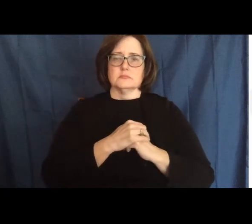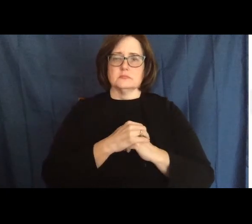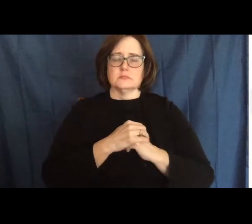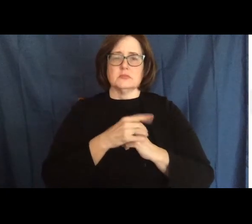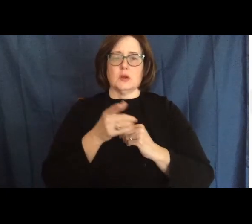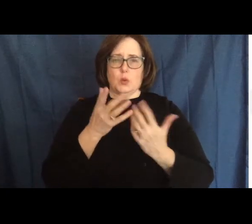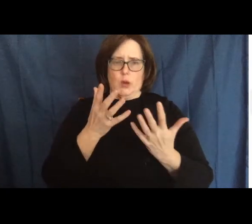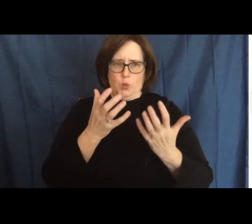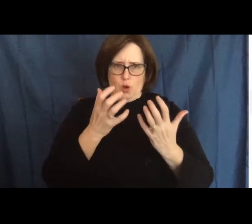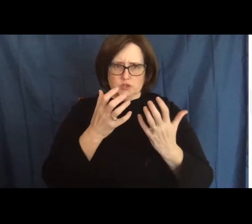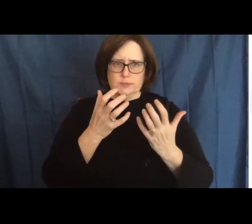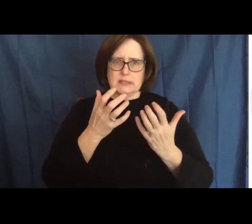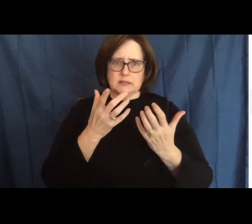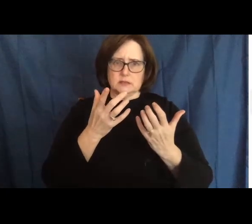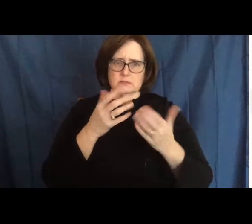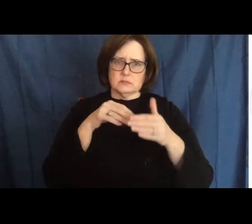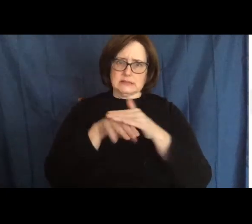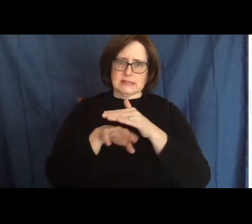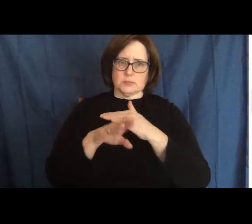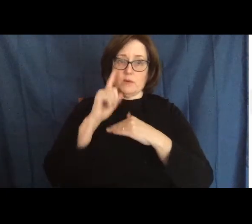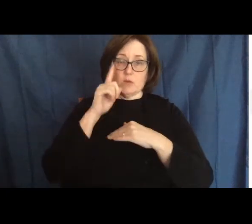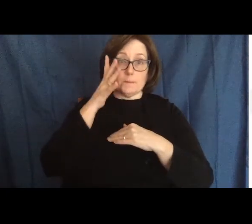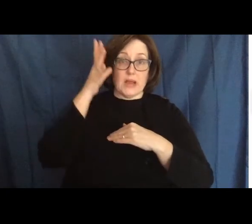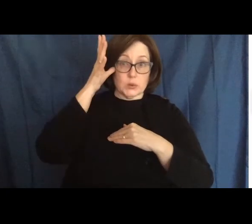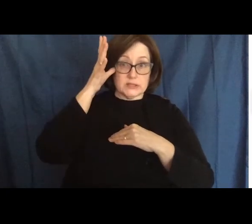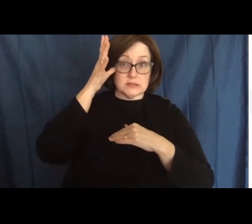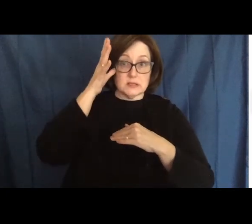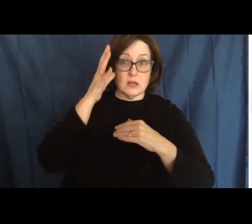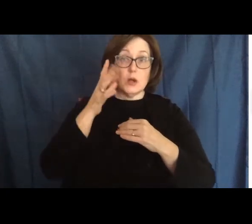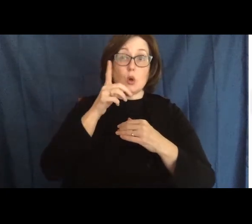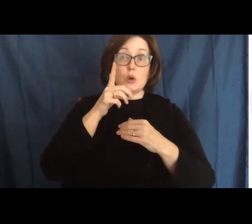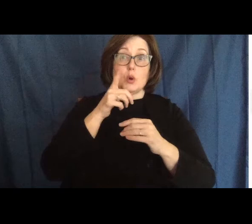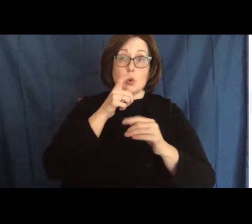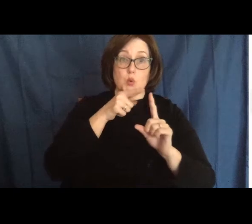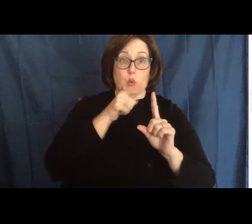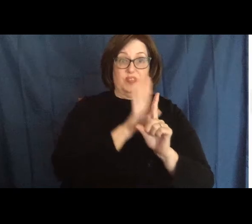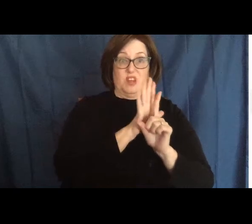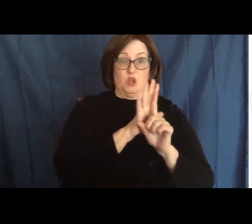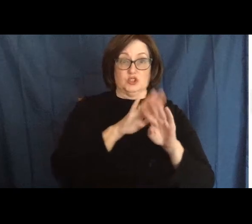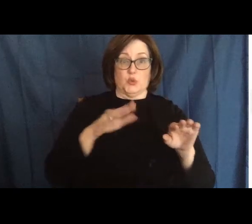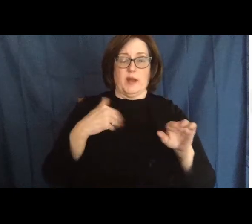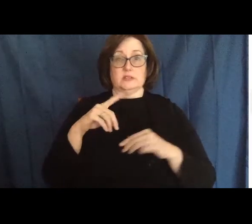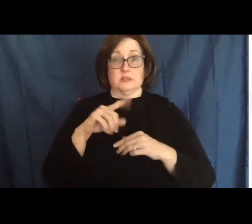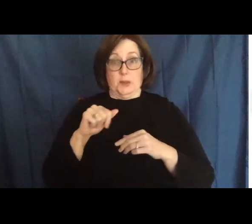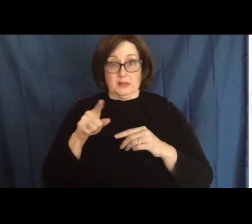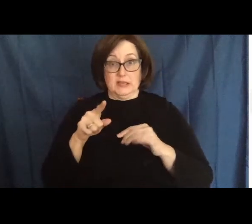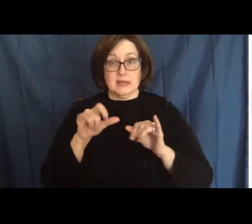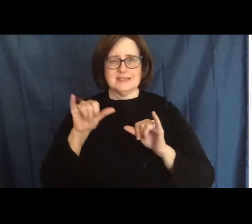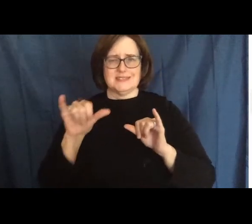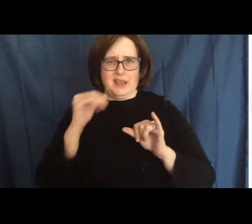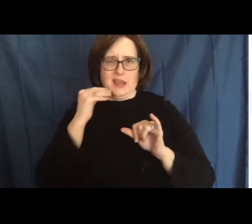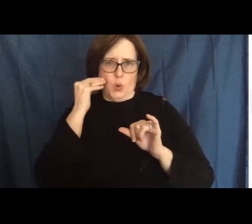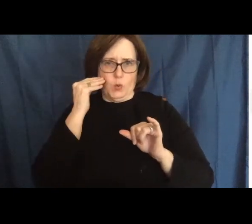accessible for parents who have children with disabilities at homes. And in order